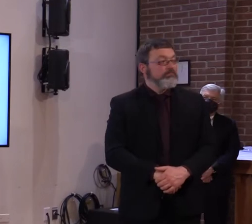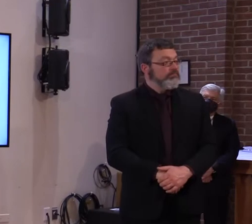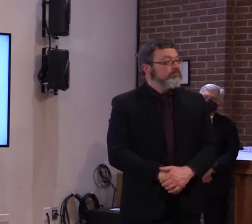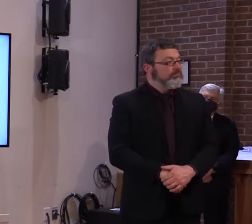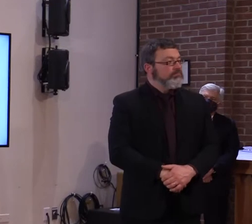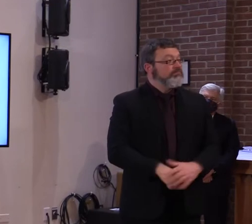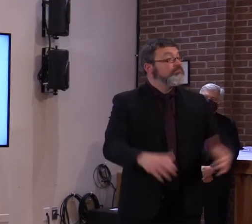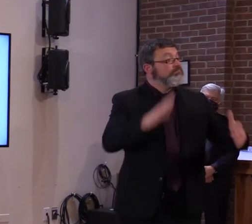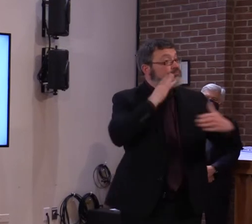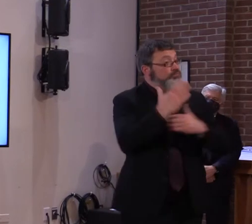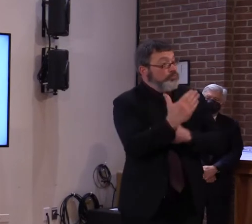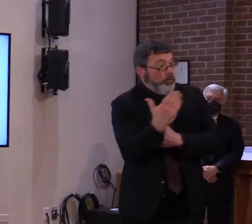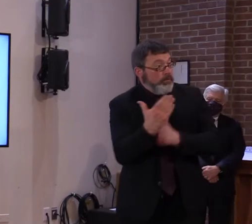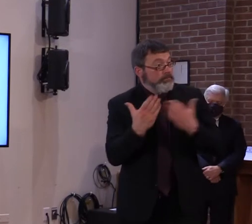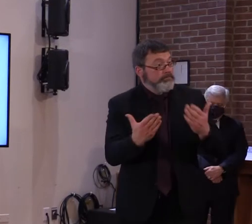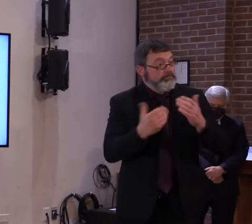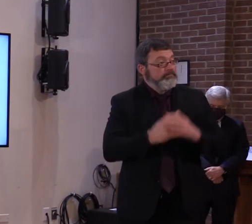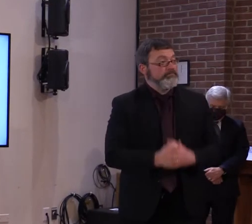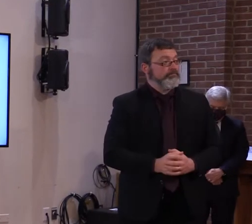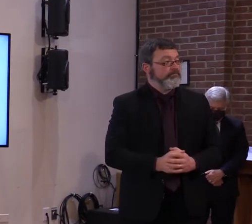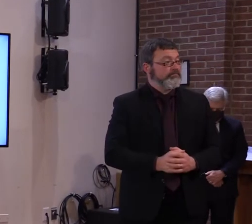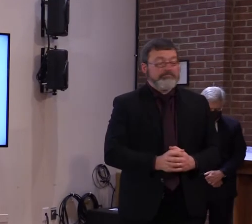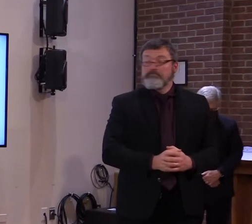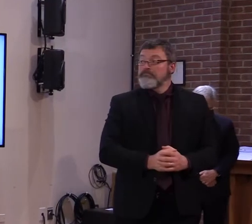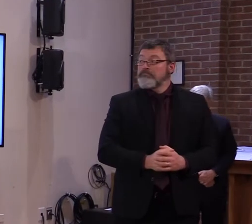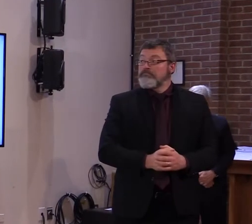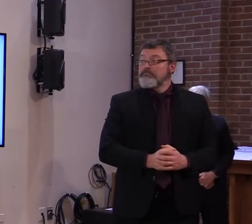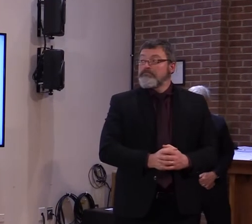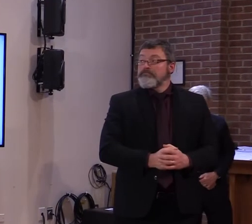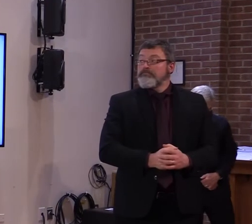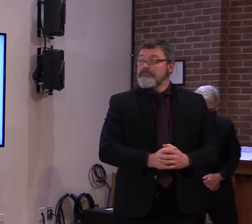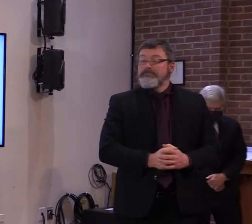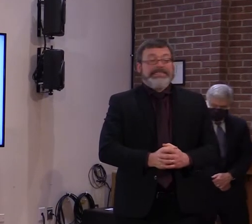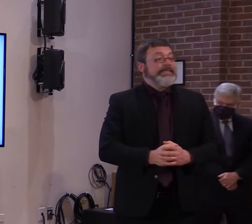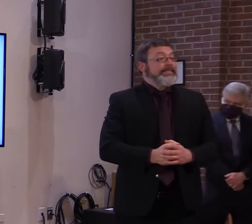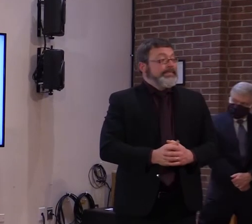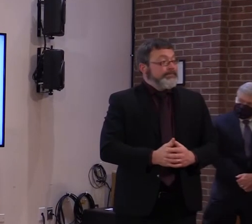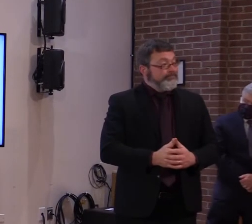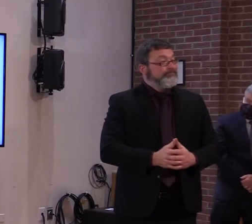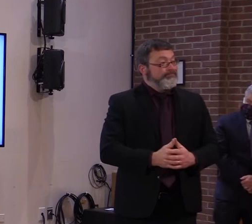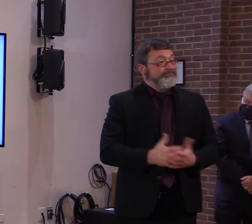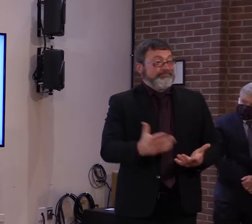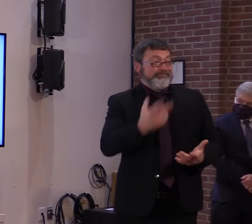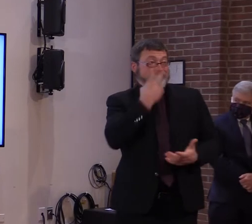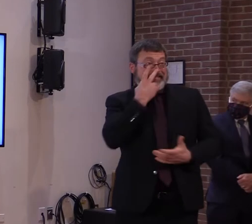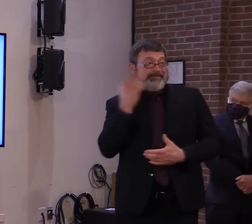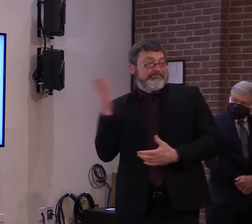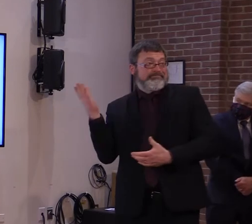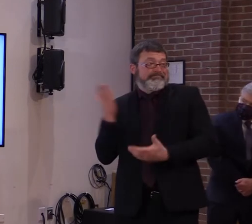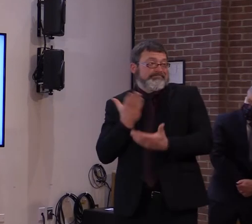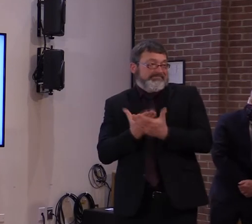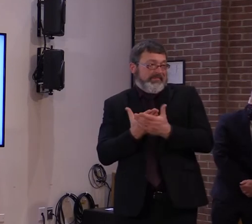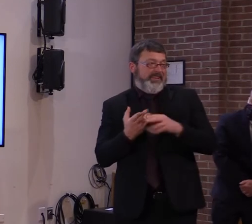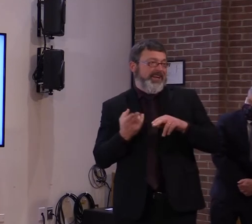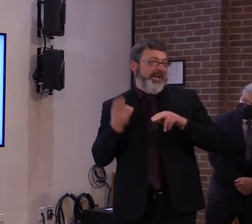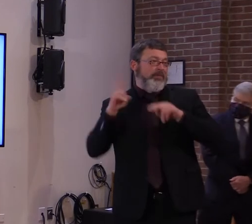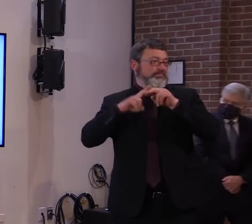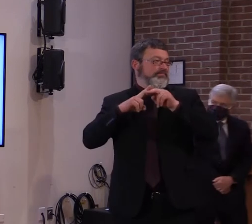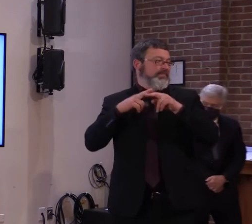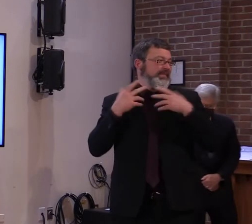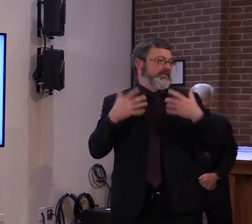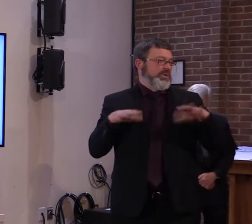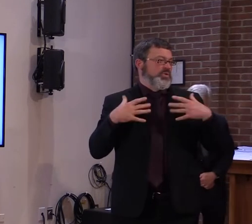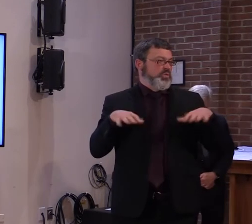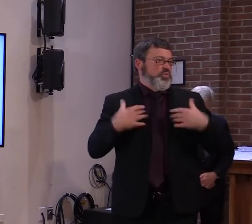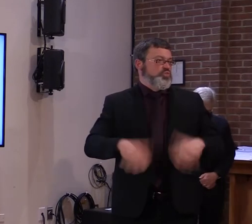We're continuing to see our case counts reach new heights. As you can see, we're closing in on